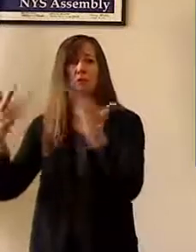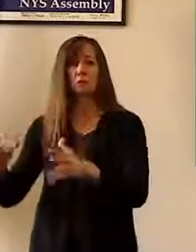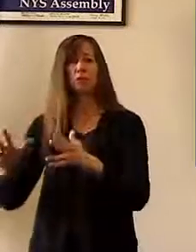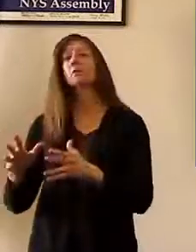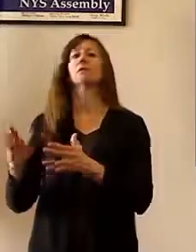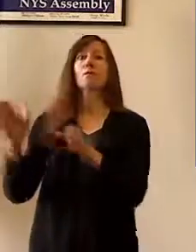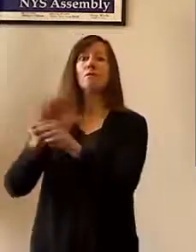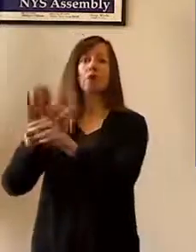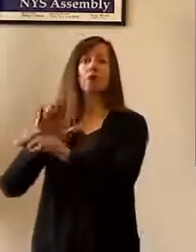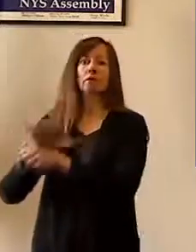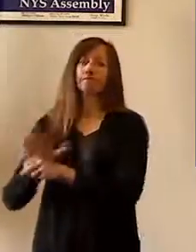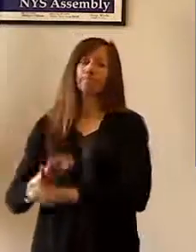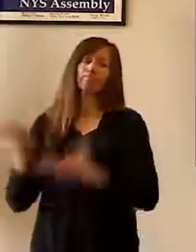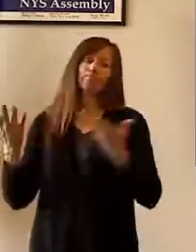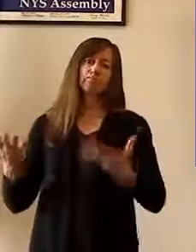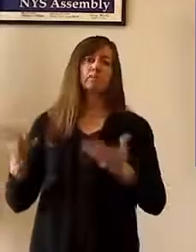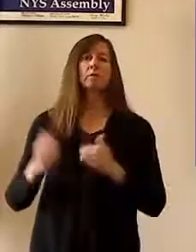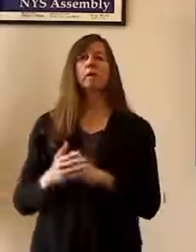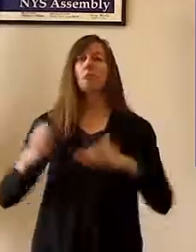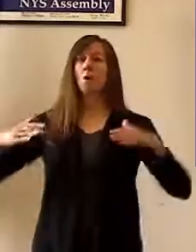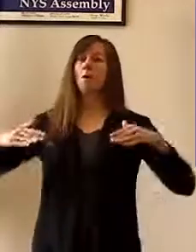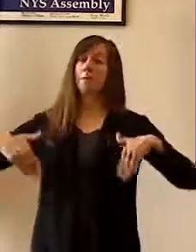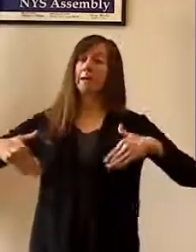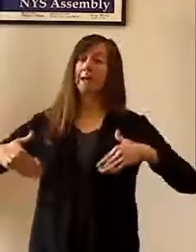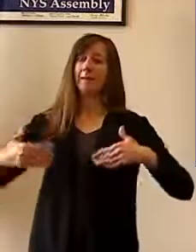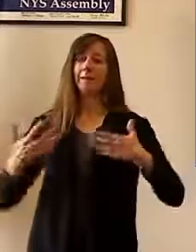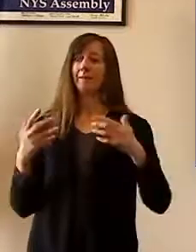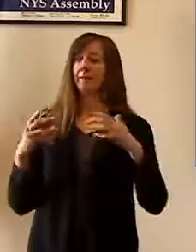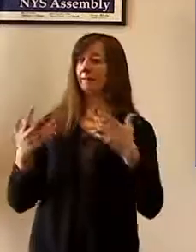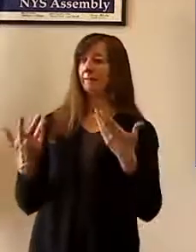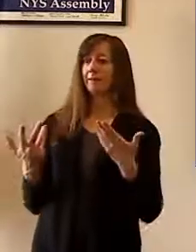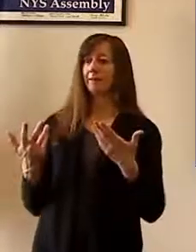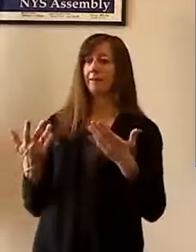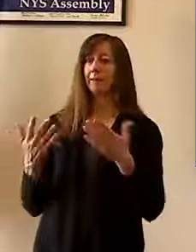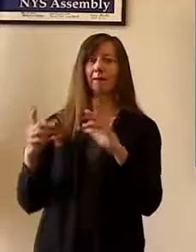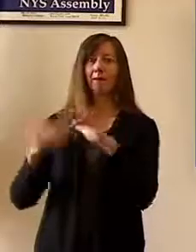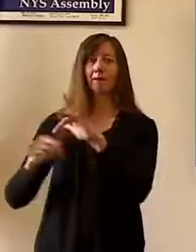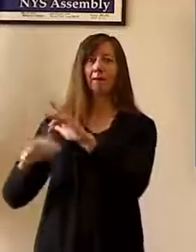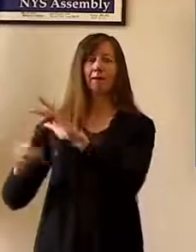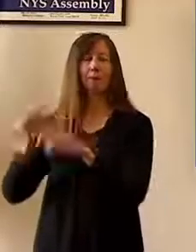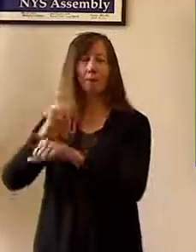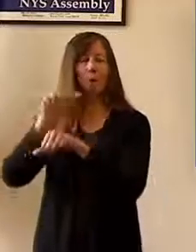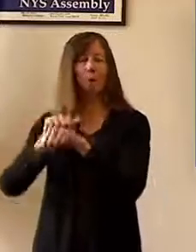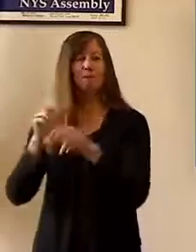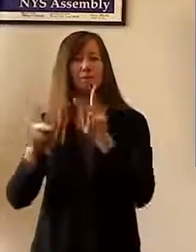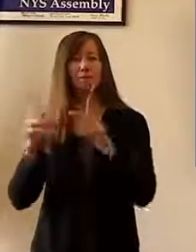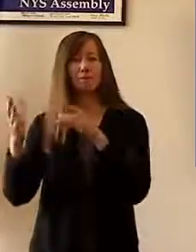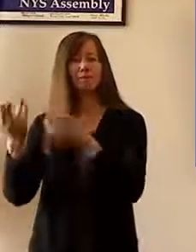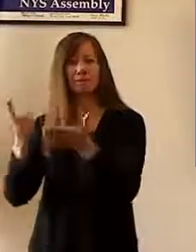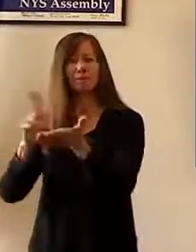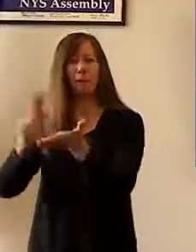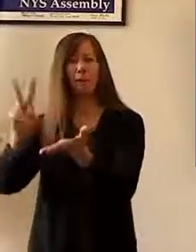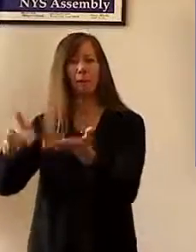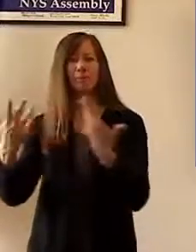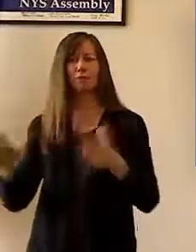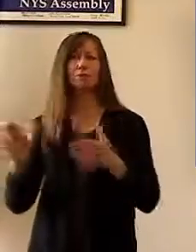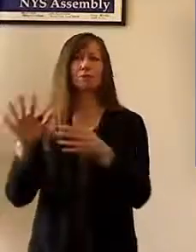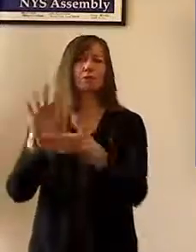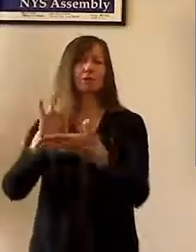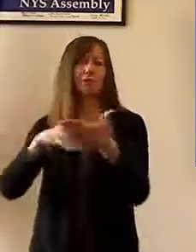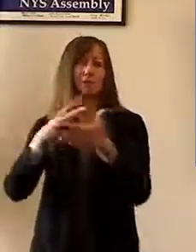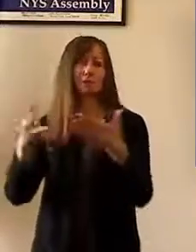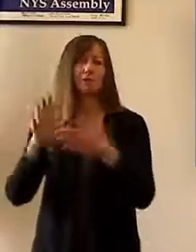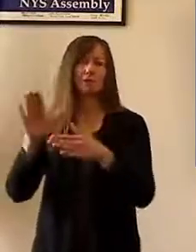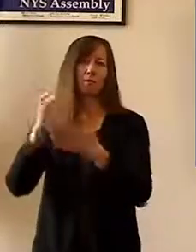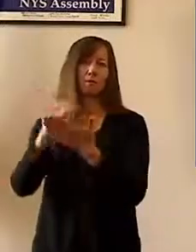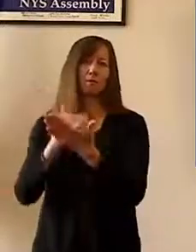And as I said, Dutchess County's health department has administered nearly 42,000 doses itself. So we're getting through those lists as best we can.